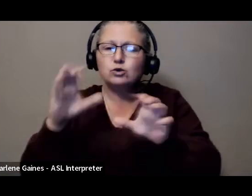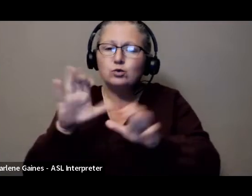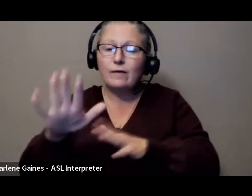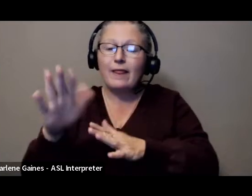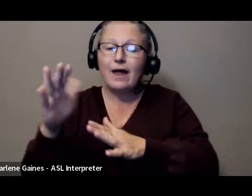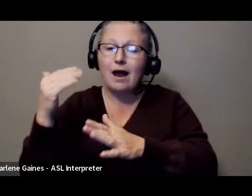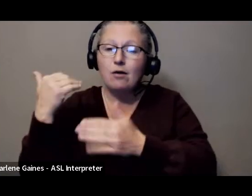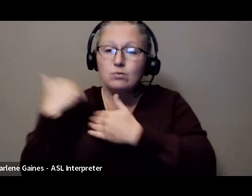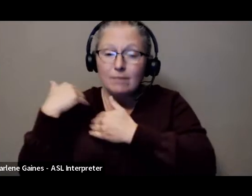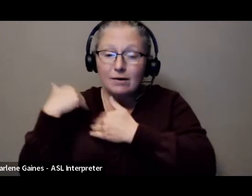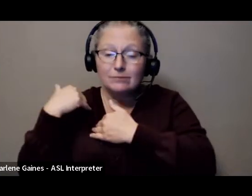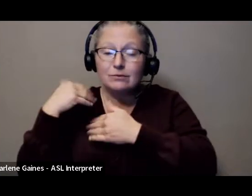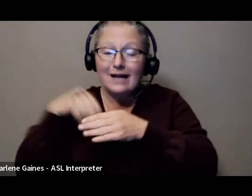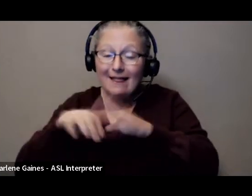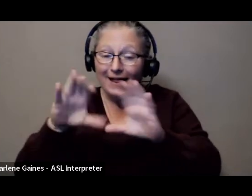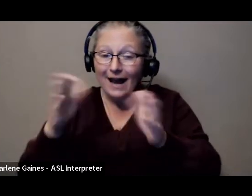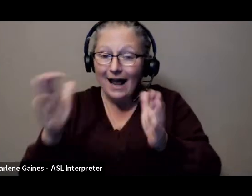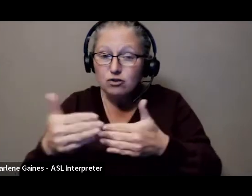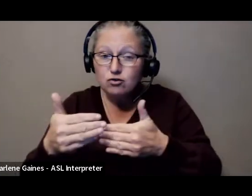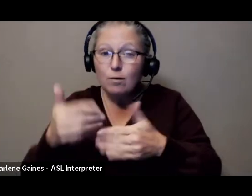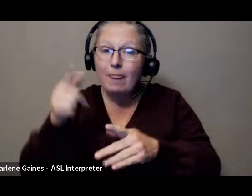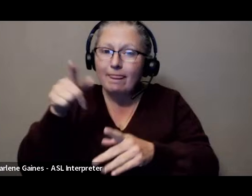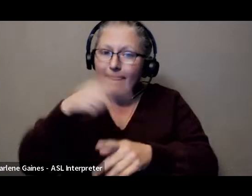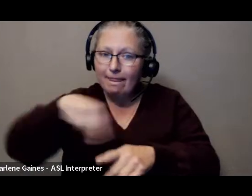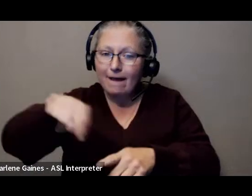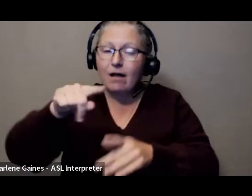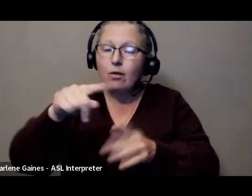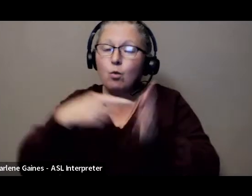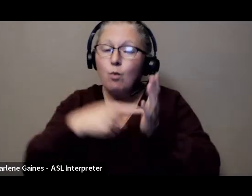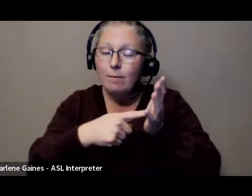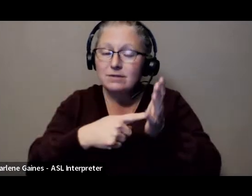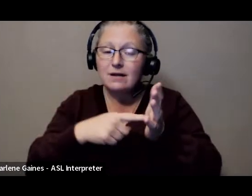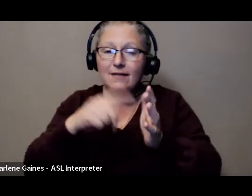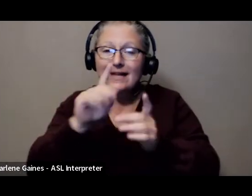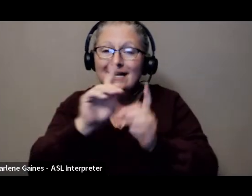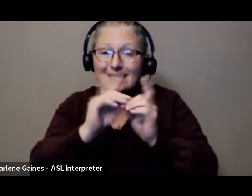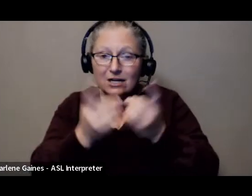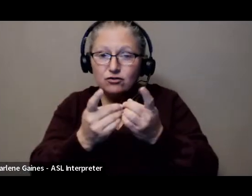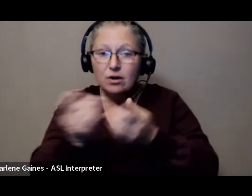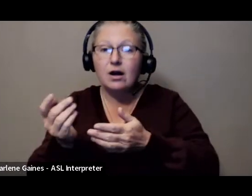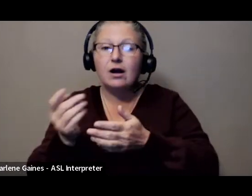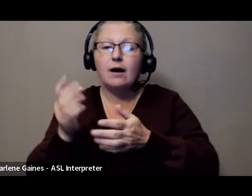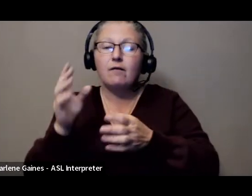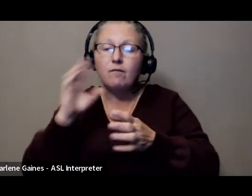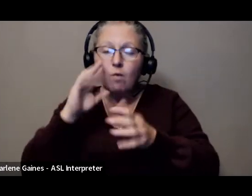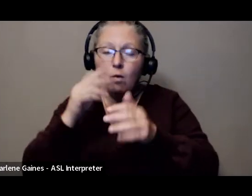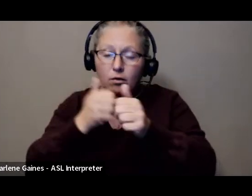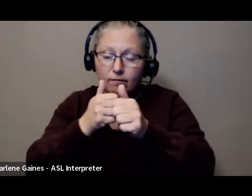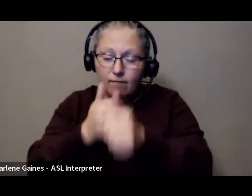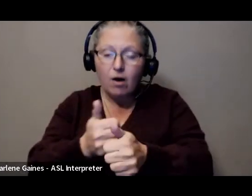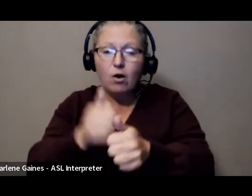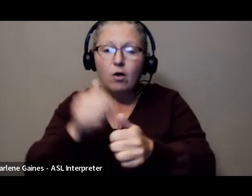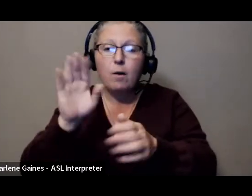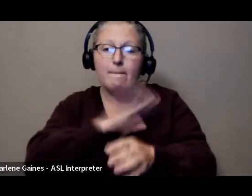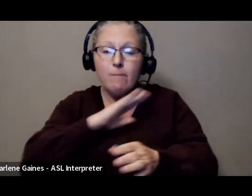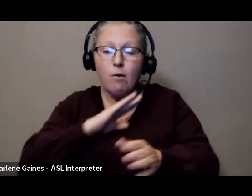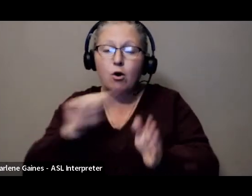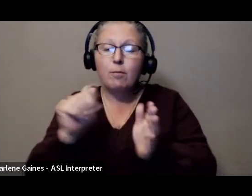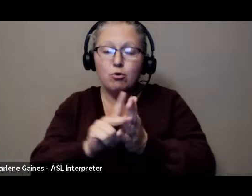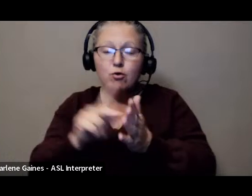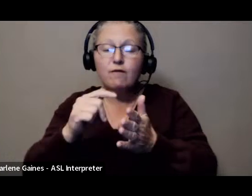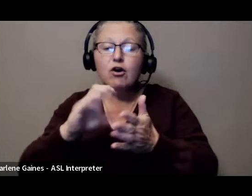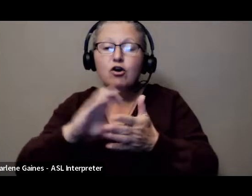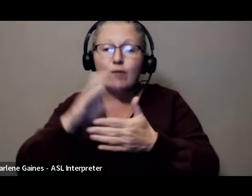in the classroom as representatives of the district carrying out the board-approved curriculum. Free speech